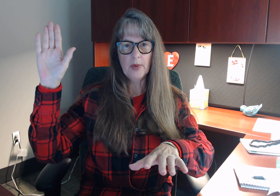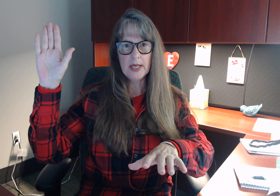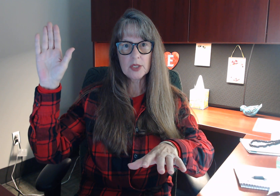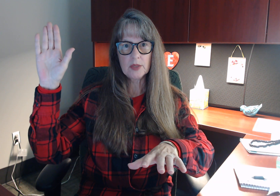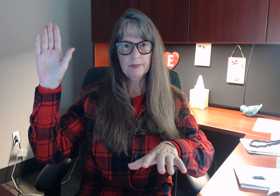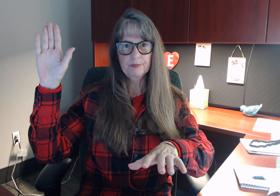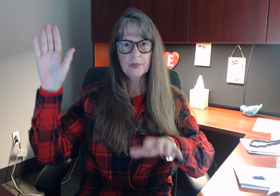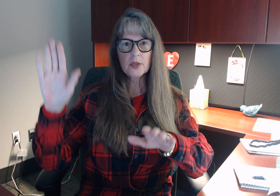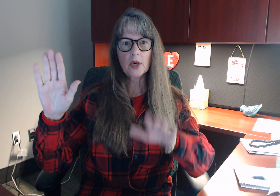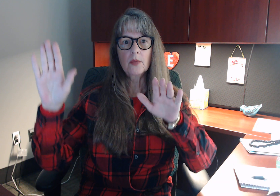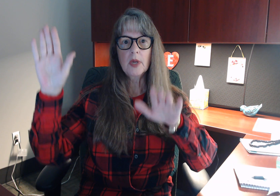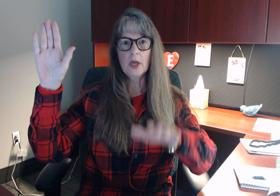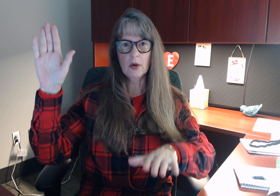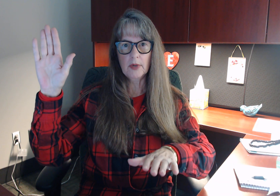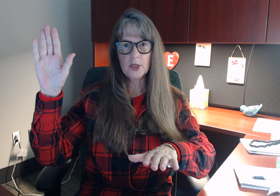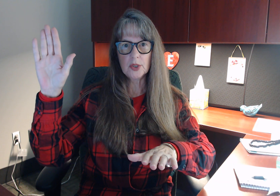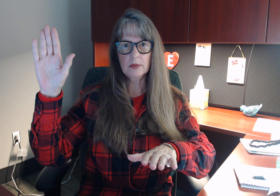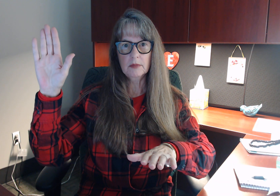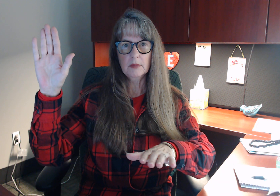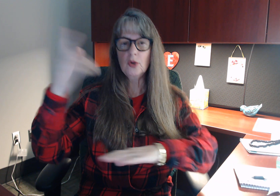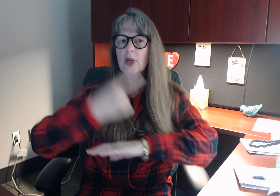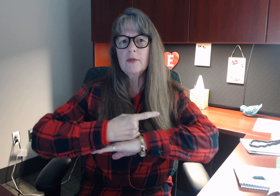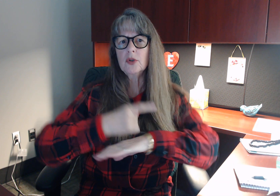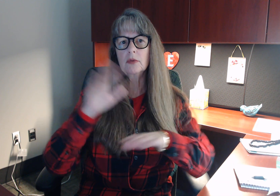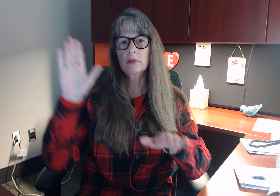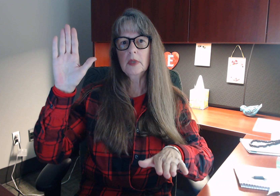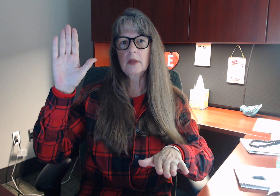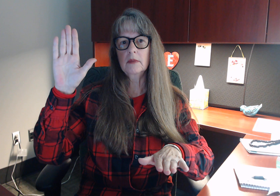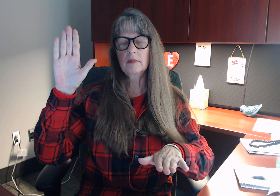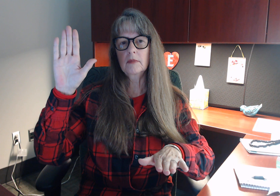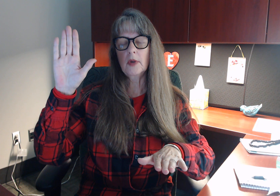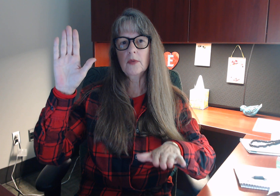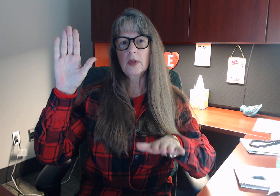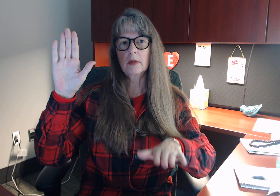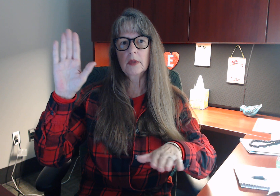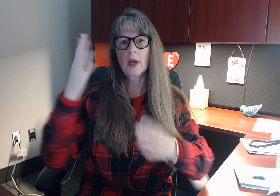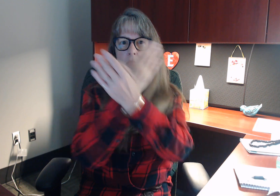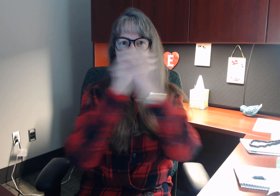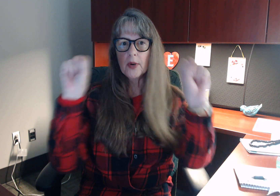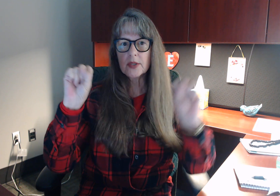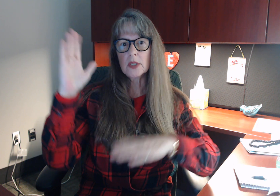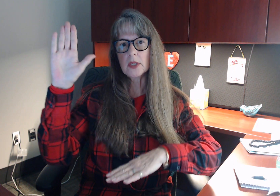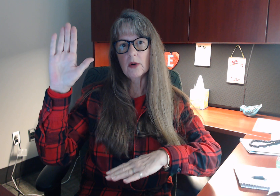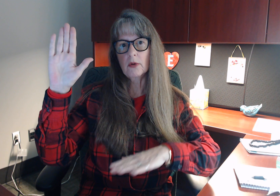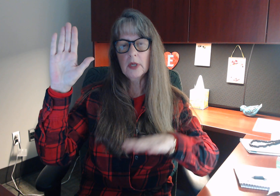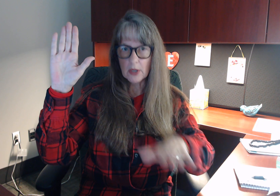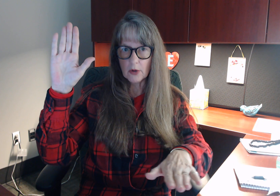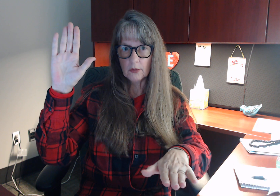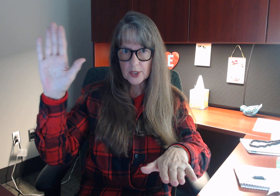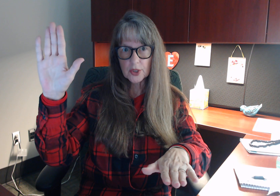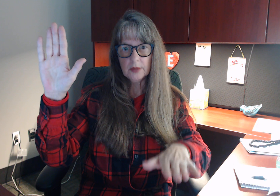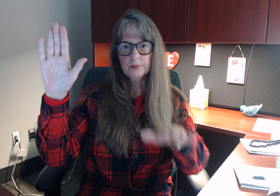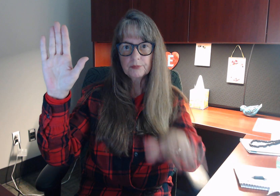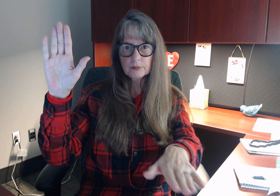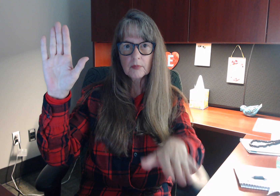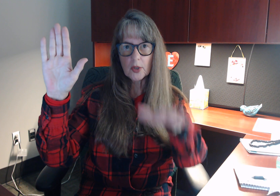raised. So inauguration. And you can even do, you know, the president's inauguration. Put your hand